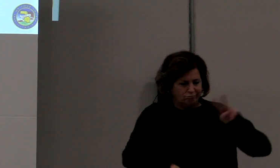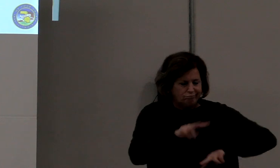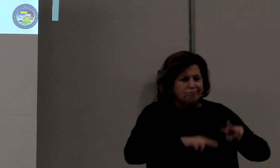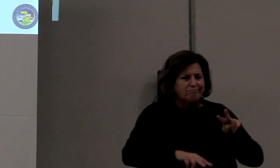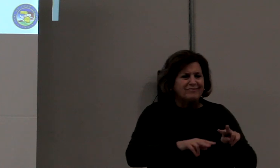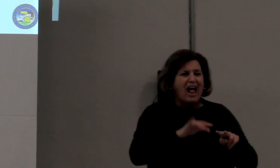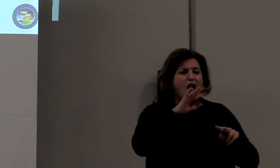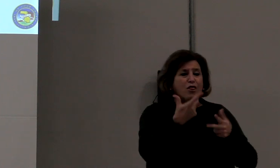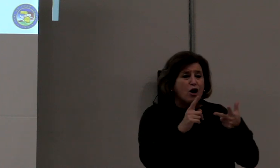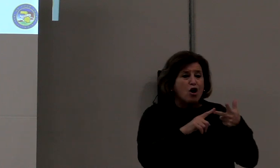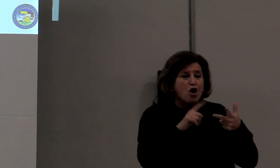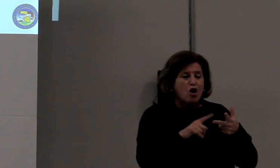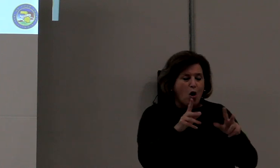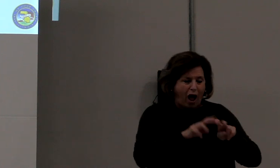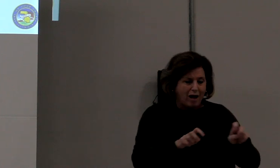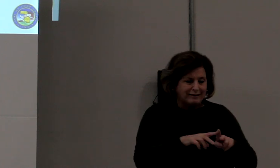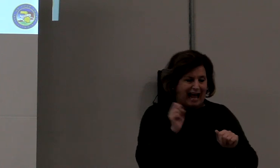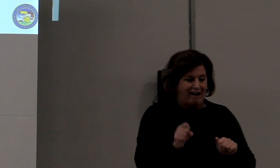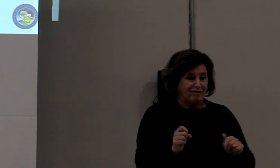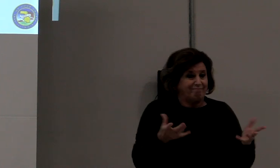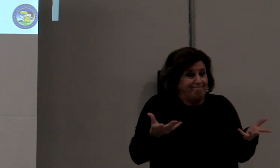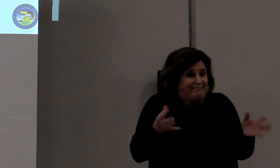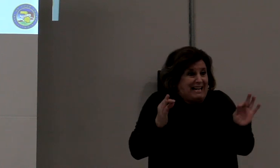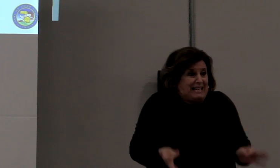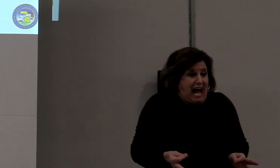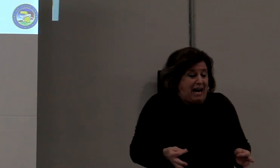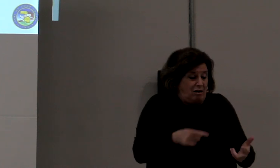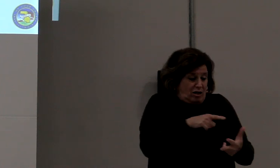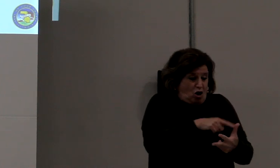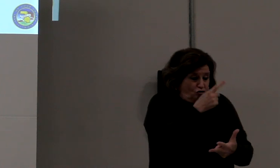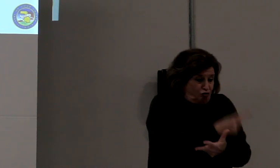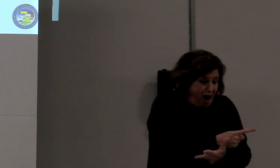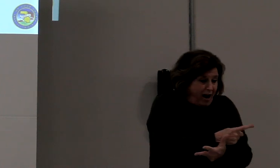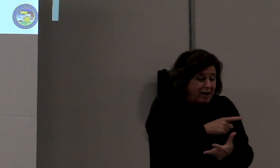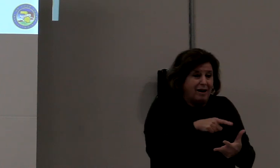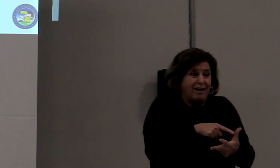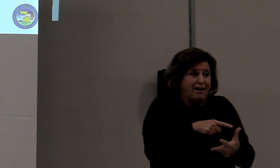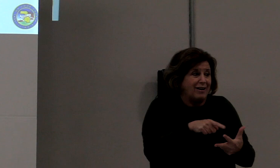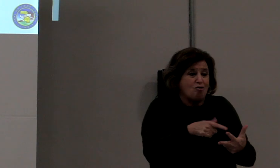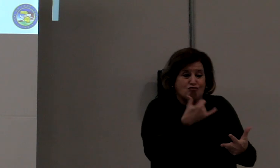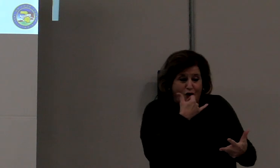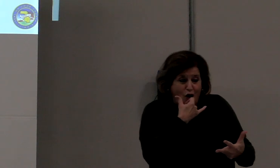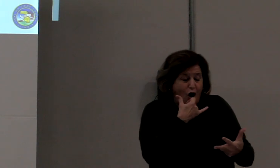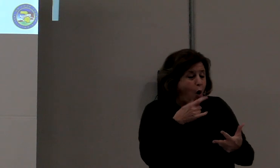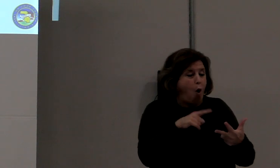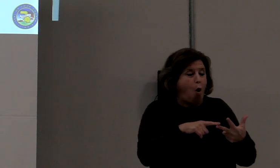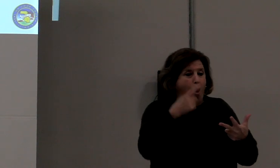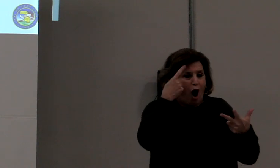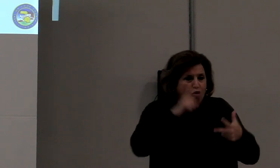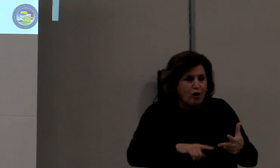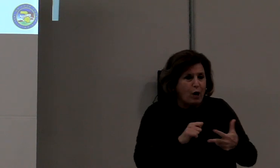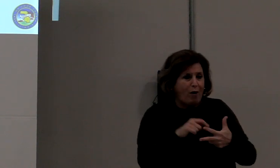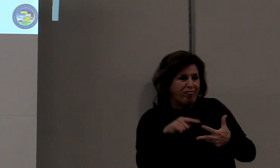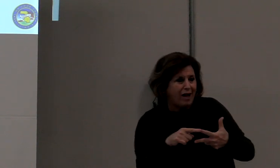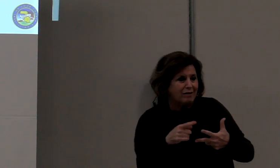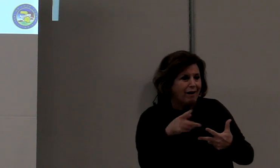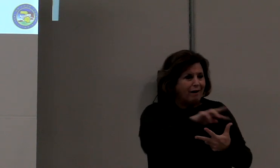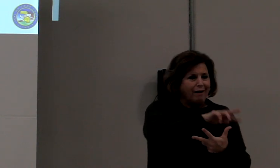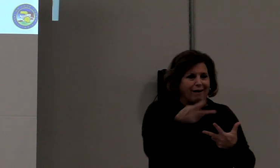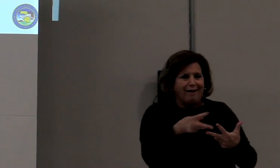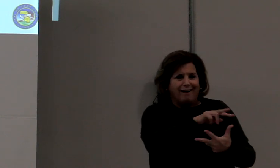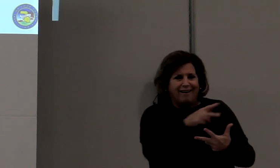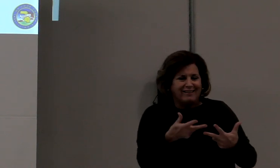that third analyst is going to have to make a decision. Do I think the first analyst did the best analysis? Do I think the second